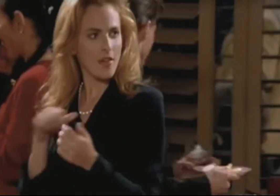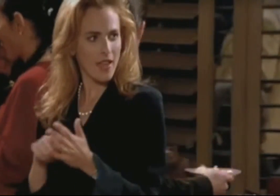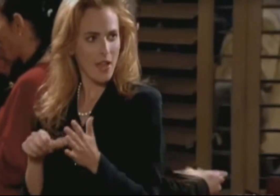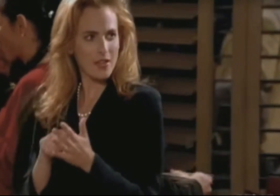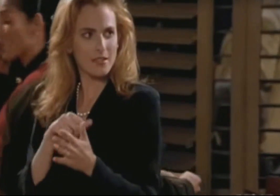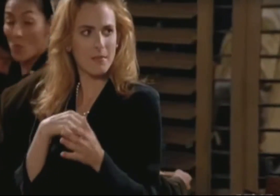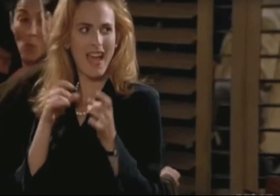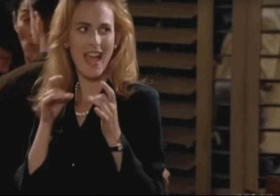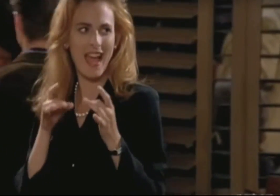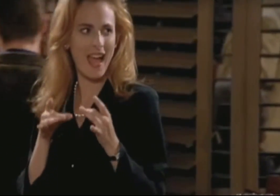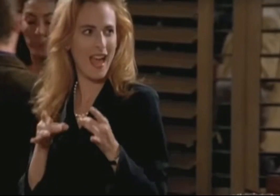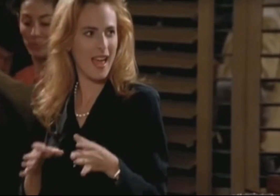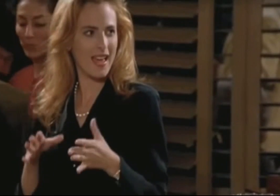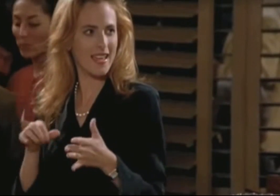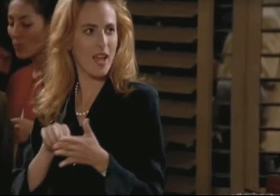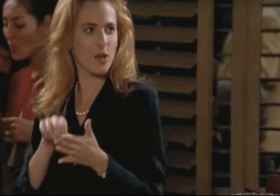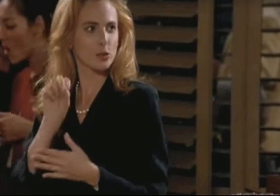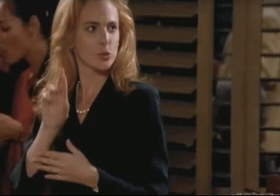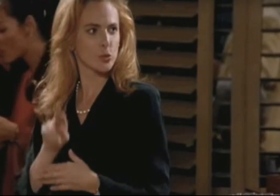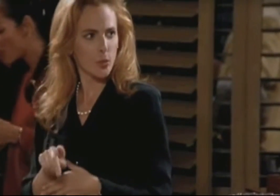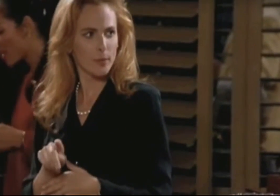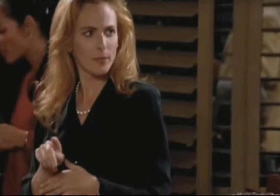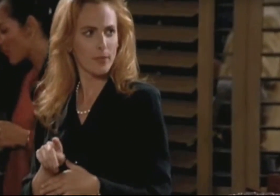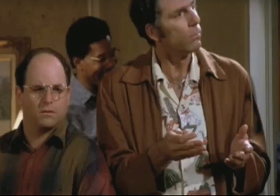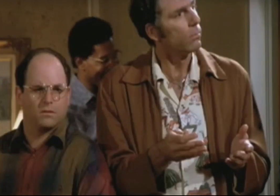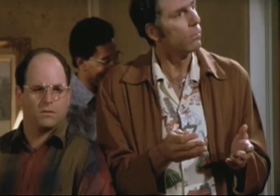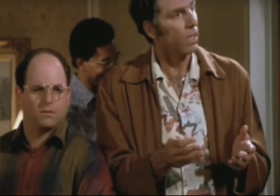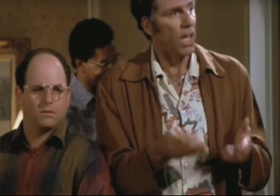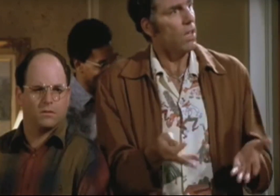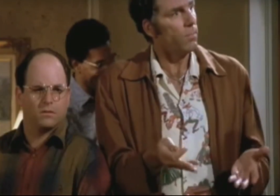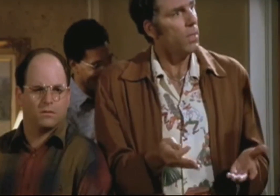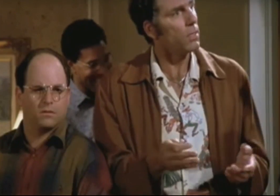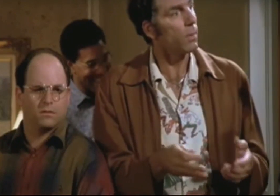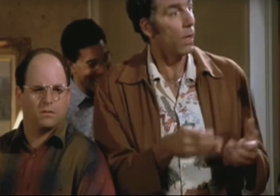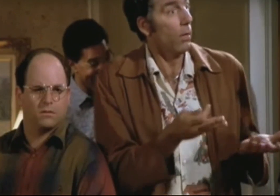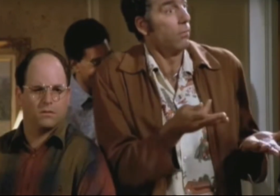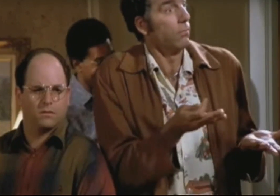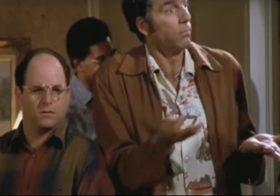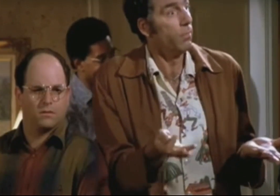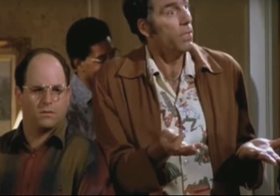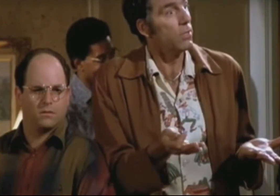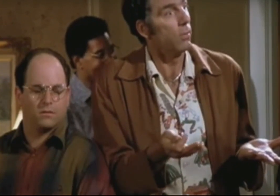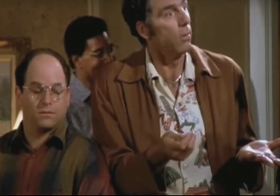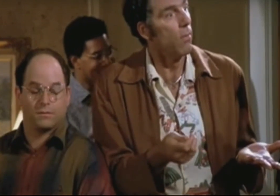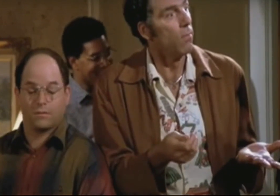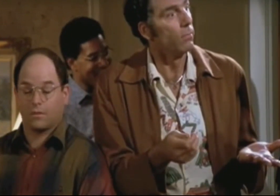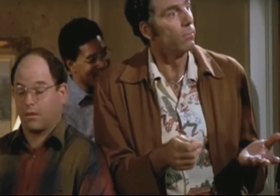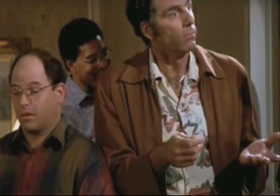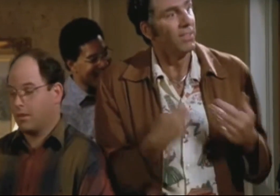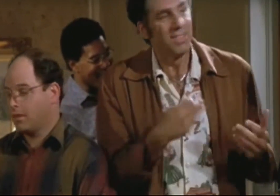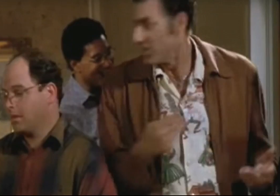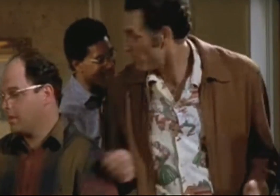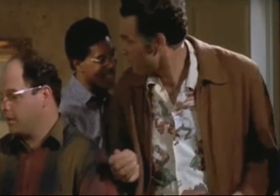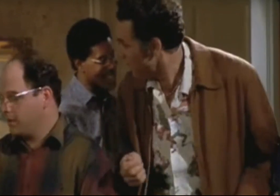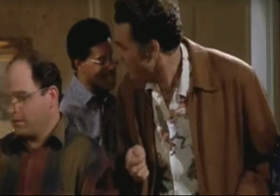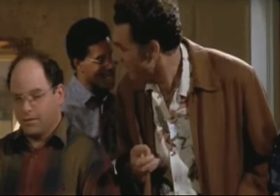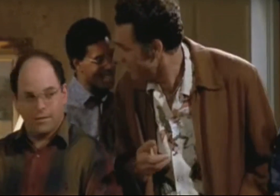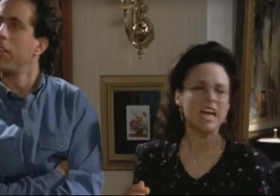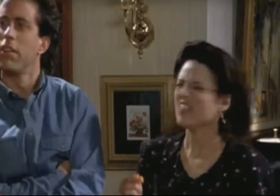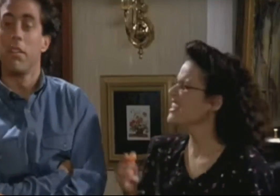a character on Seinfeld. Check that one off. Did West Wing. Check that one off. Well, the new project is a revival of Spring Awakening on Broadway, and